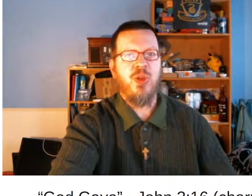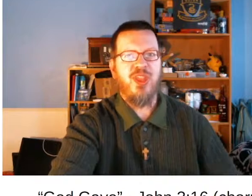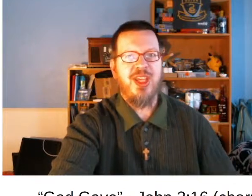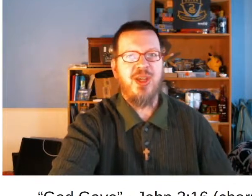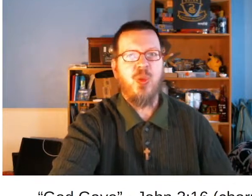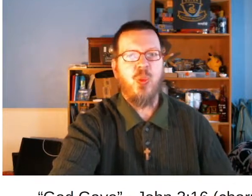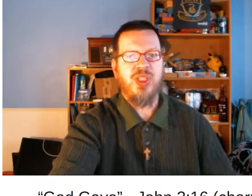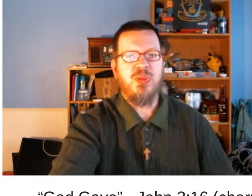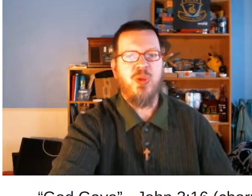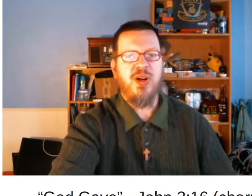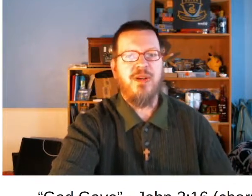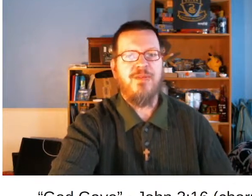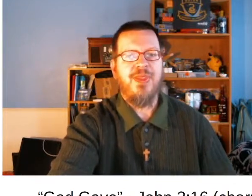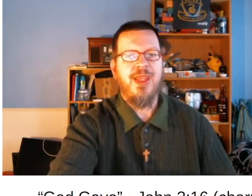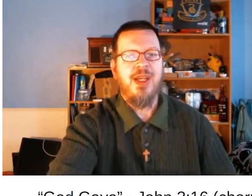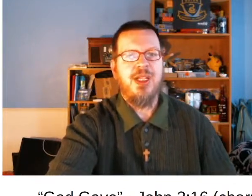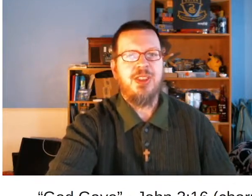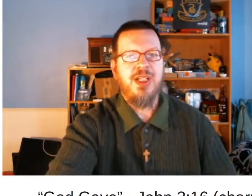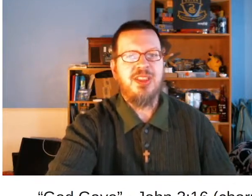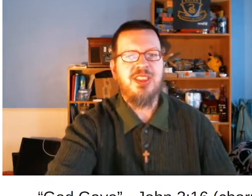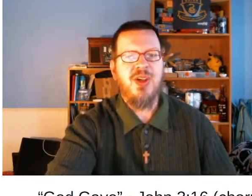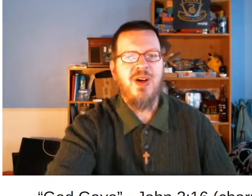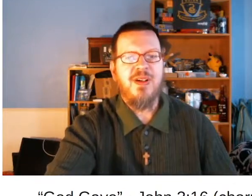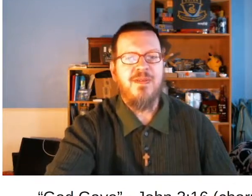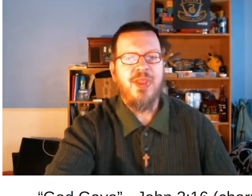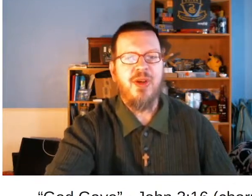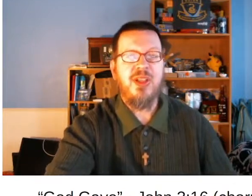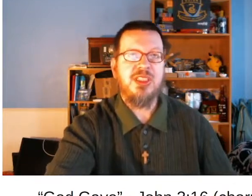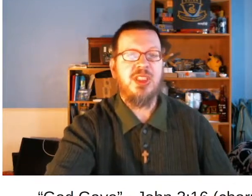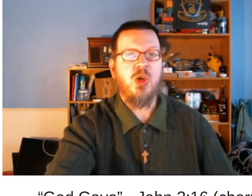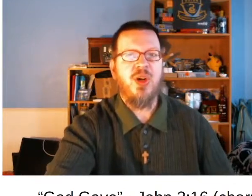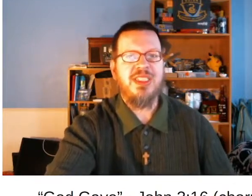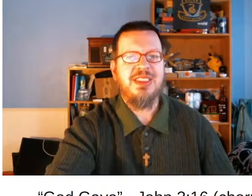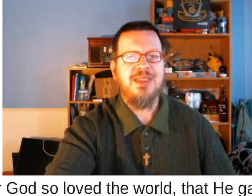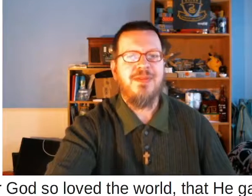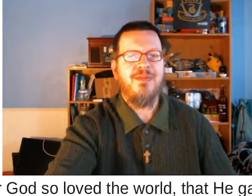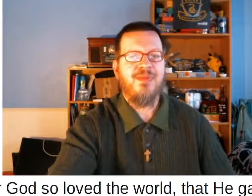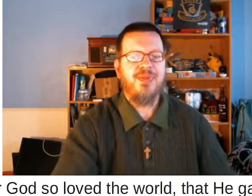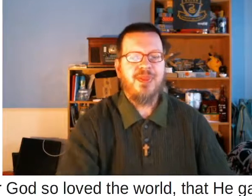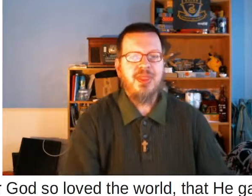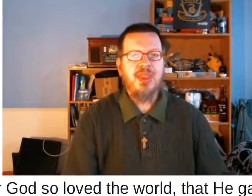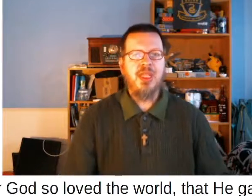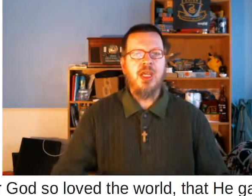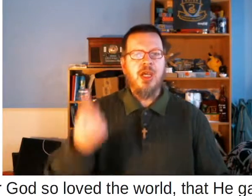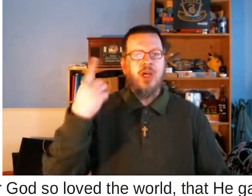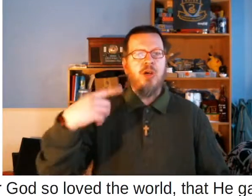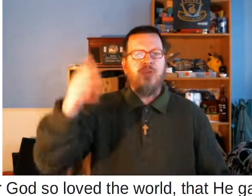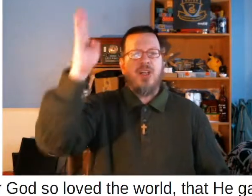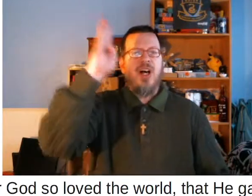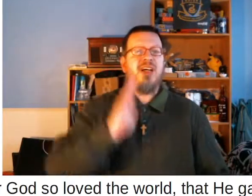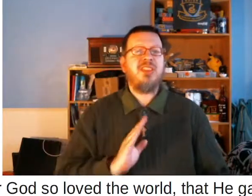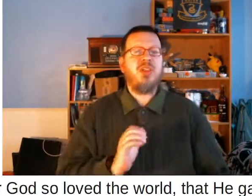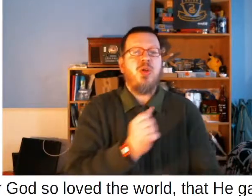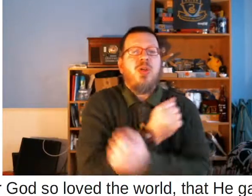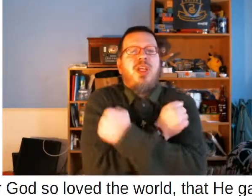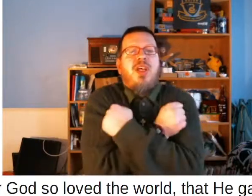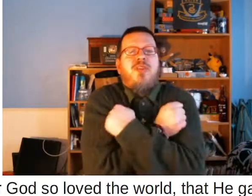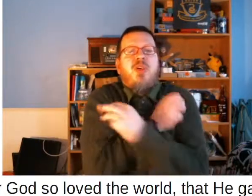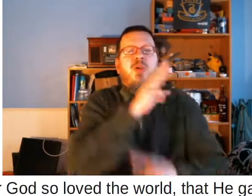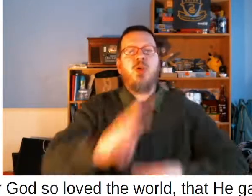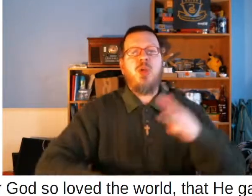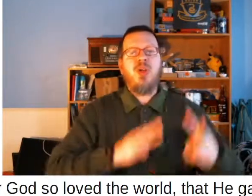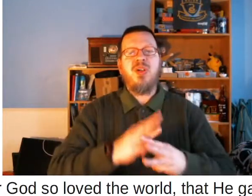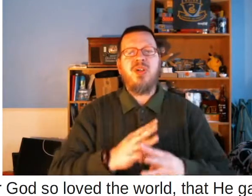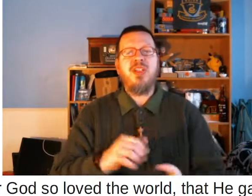do the whole thing once more. So here's the song, or at least the chorus. For God so